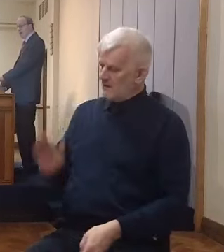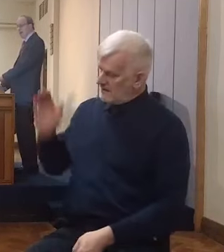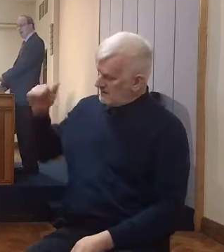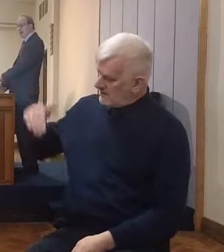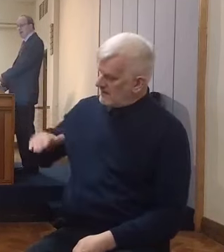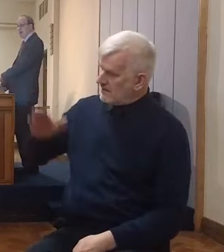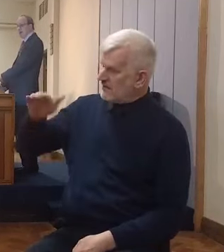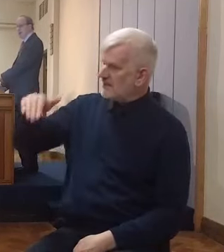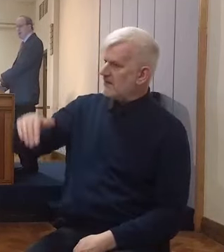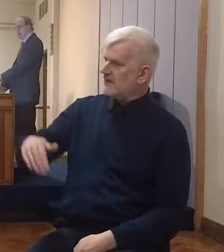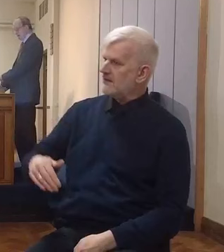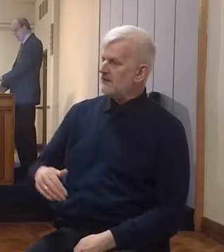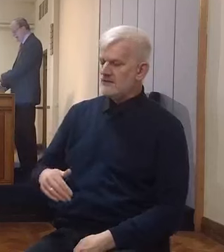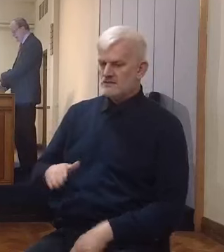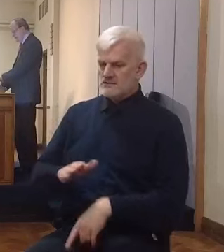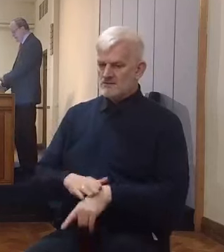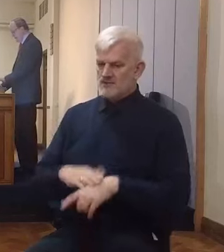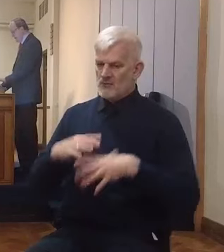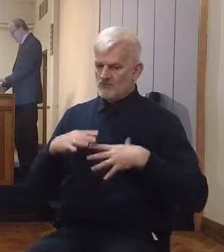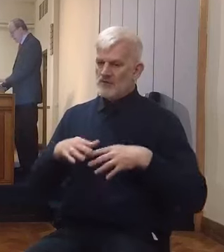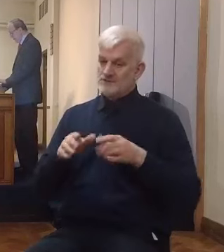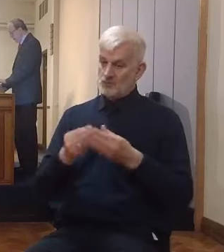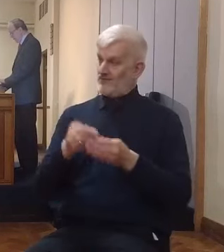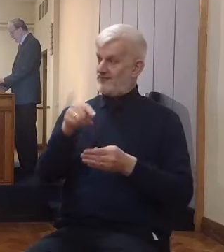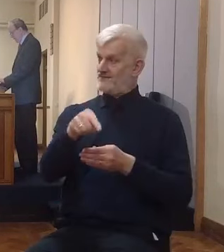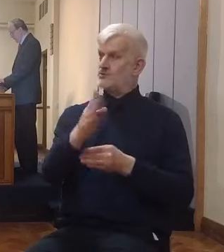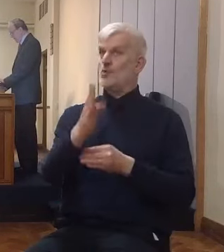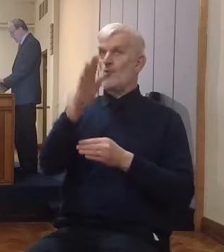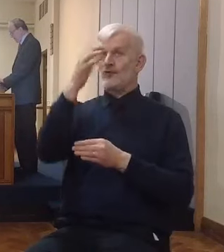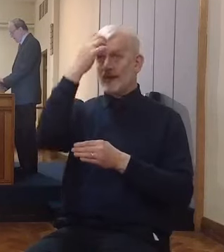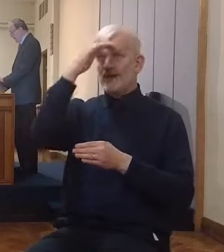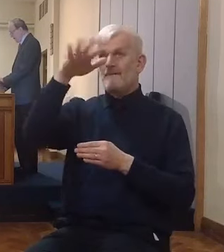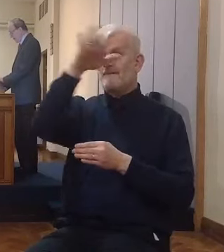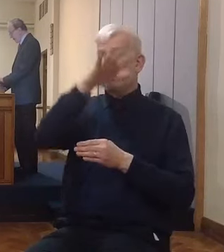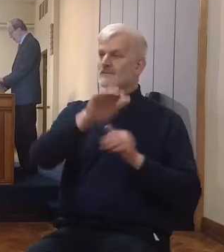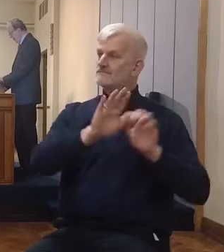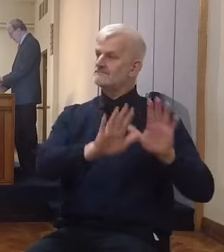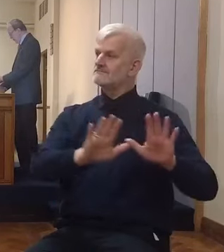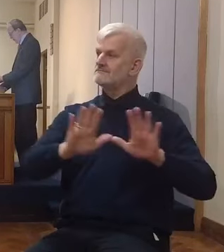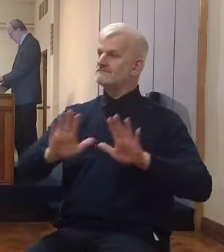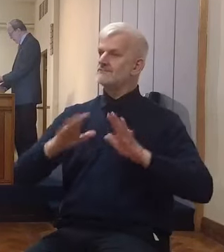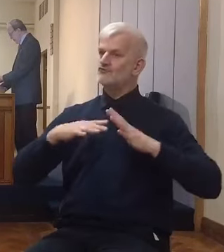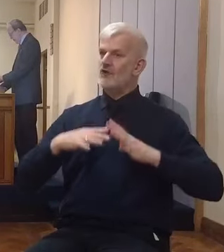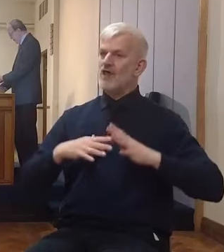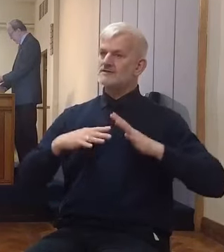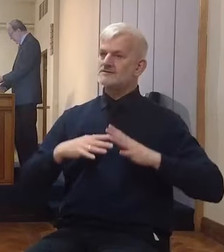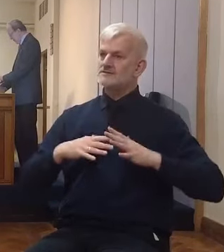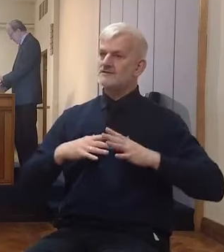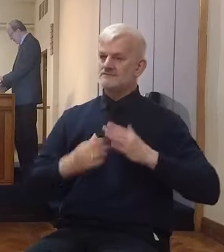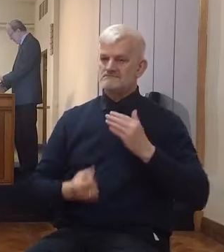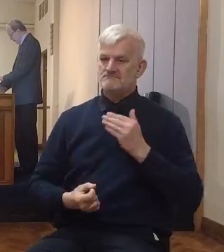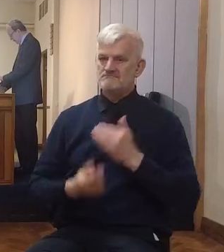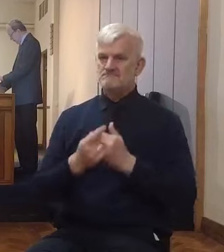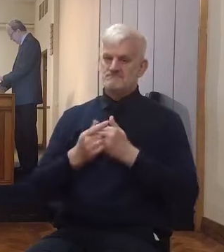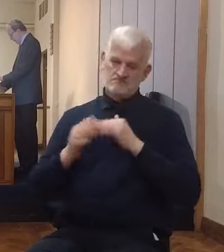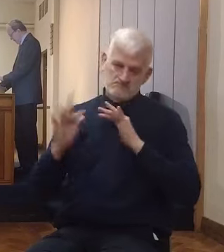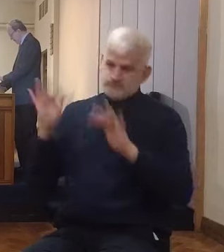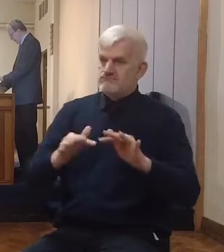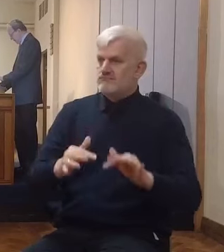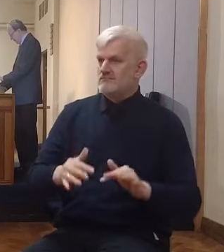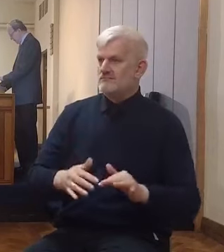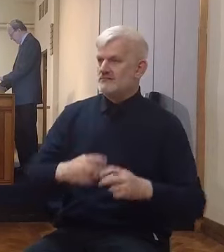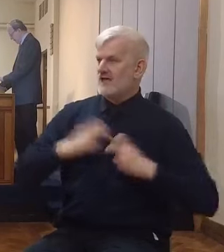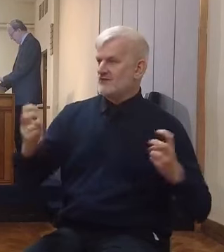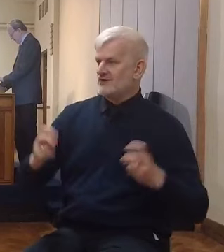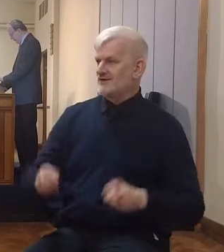of rest, and then everything bursts forth with the Northern Confederacy.